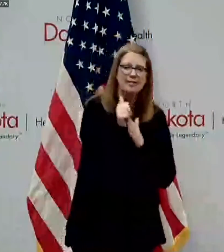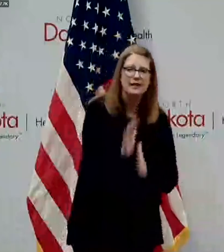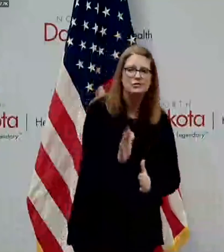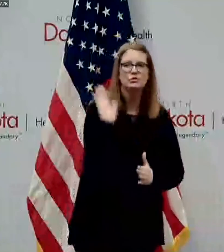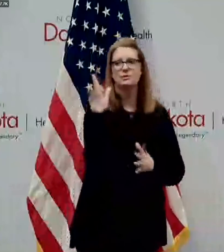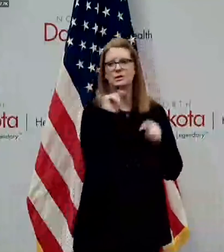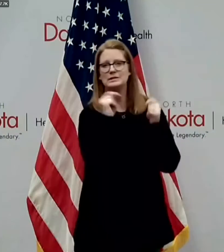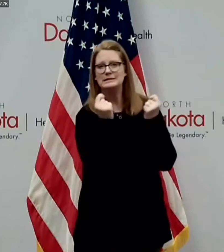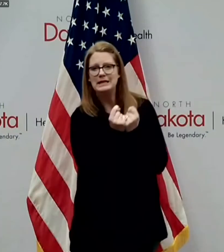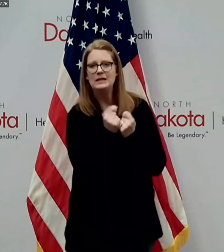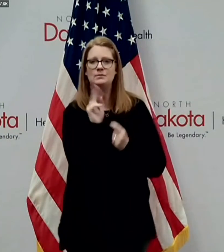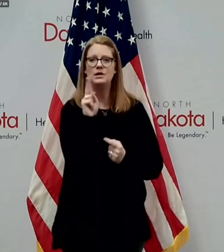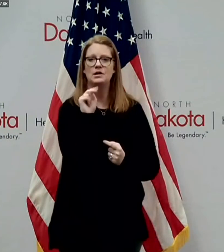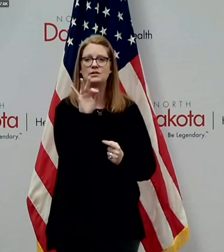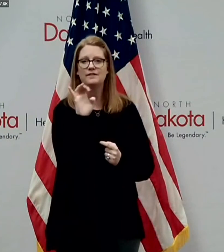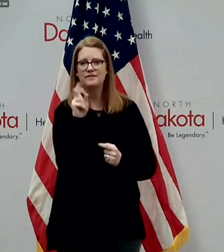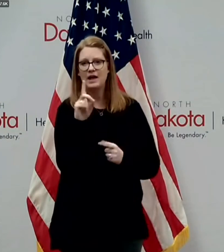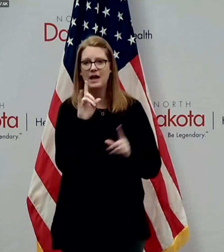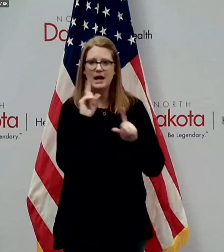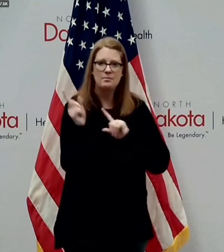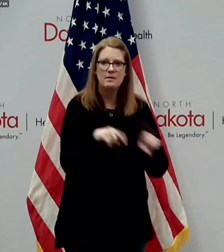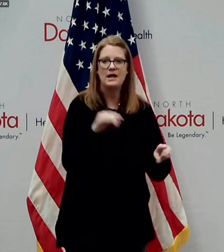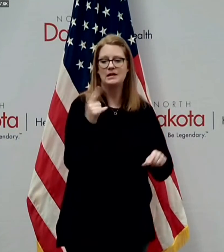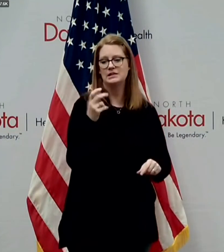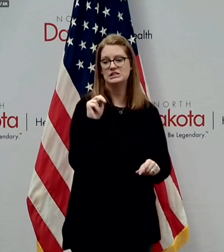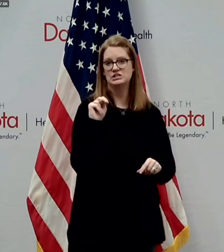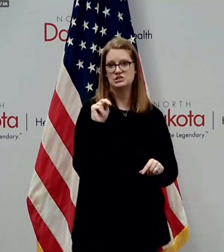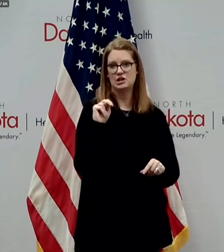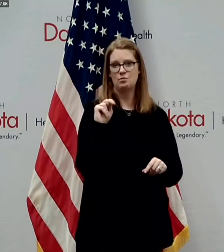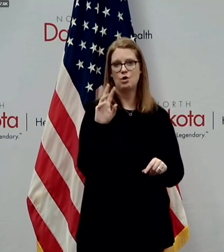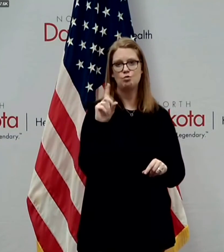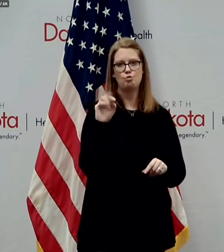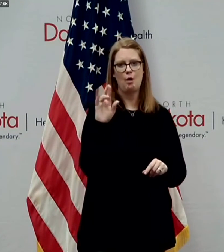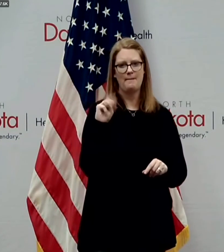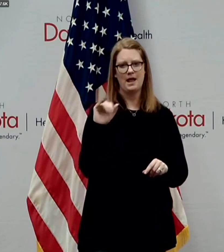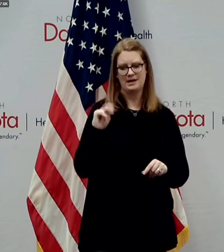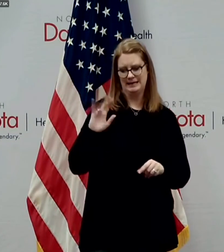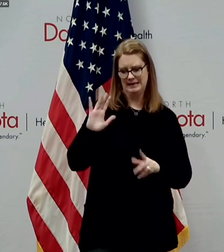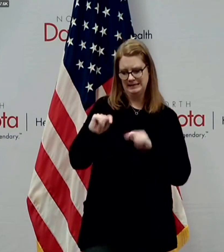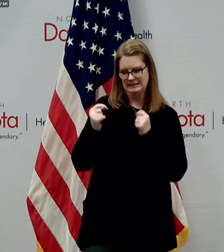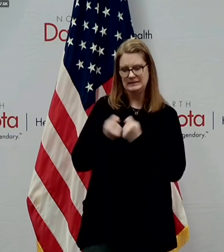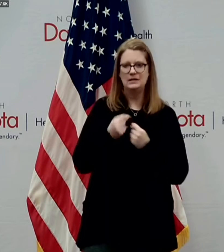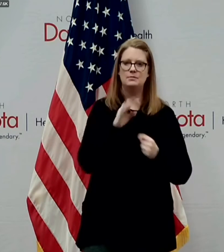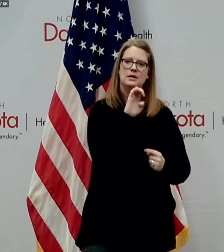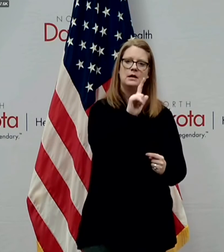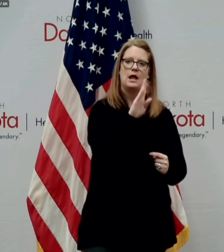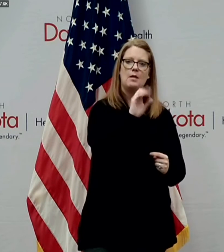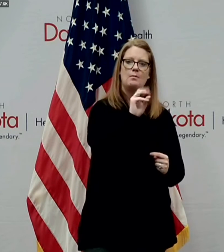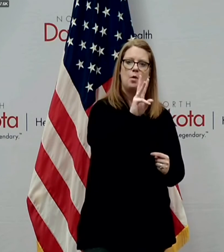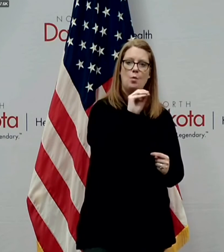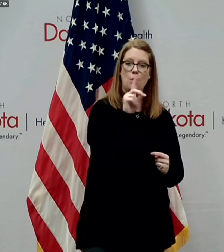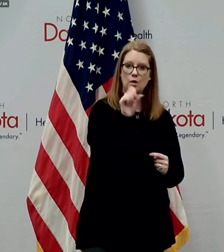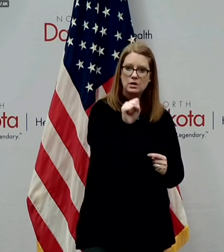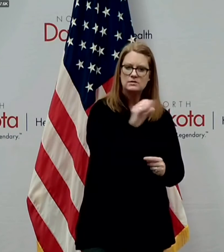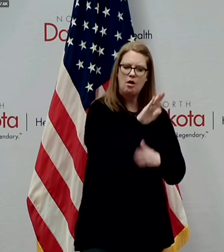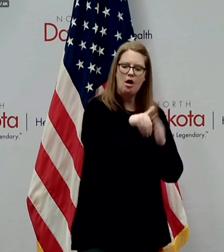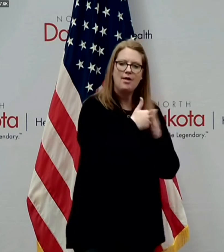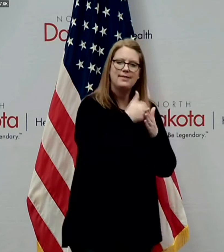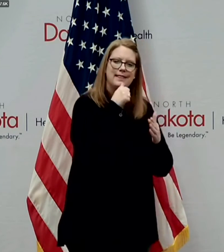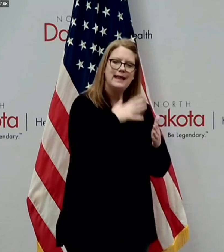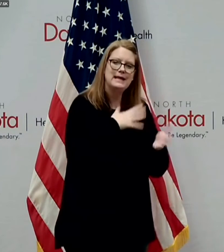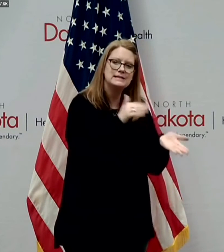the Unified Command, General Dorm and his team, and in this case, Elbow Woods, all the ladies and doctors at Elbow Woods